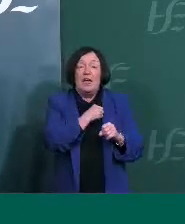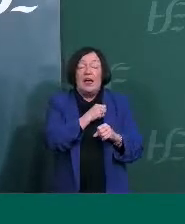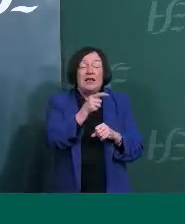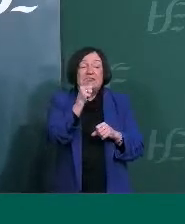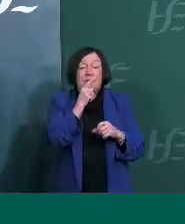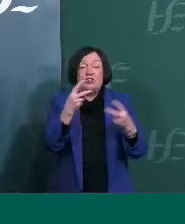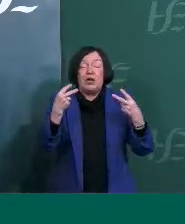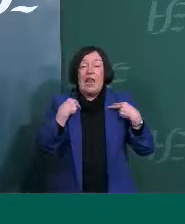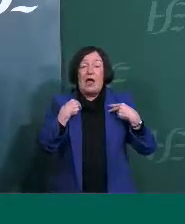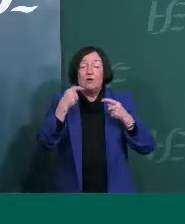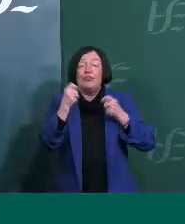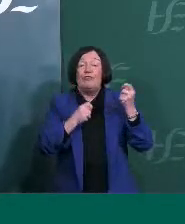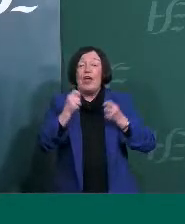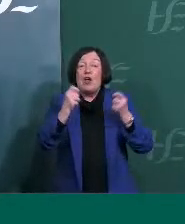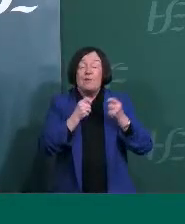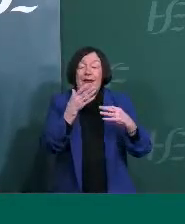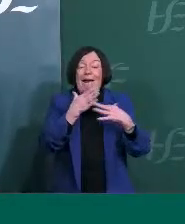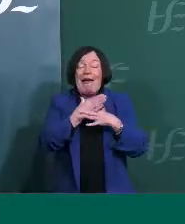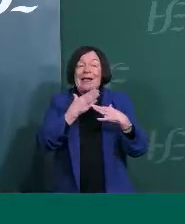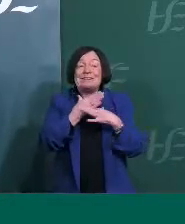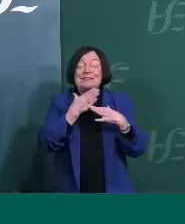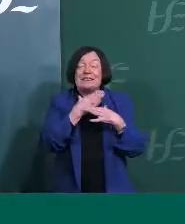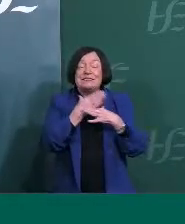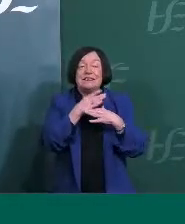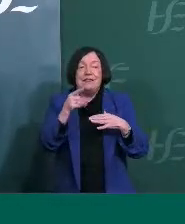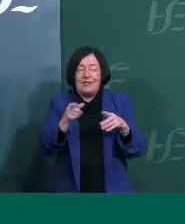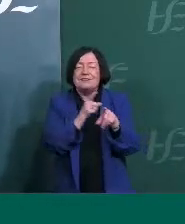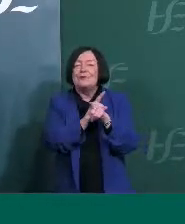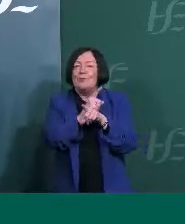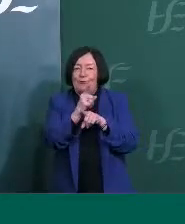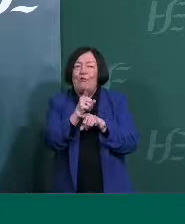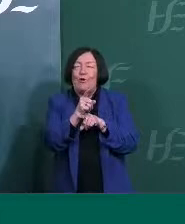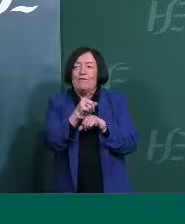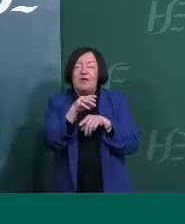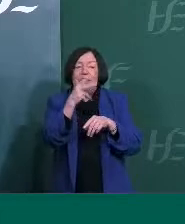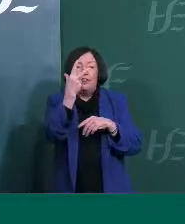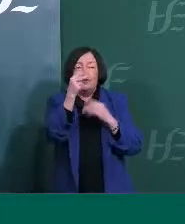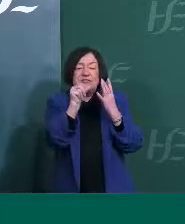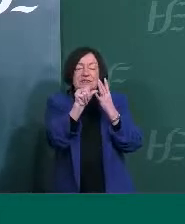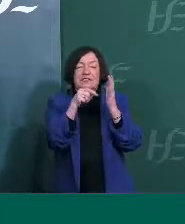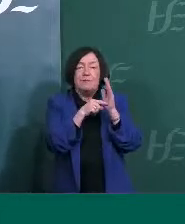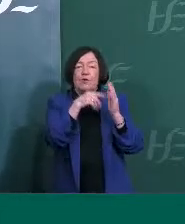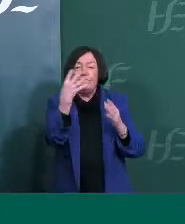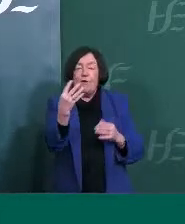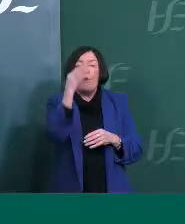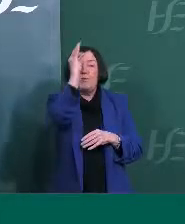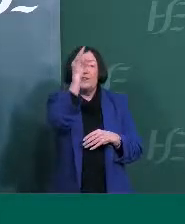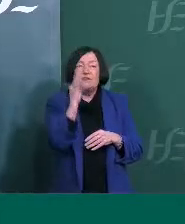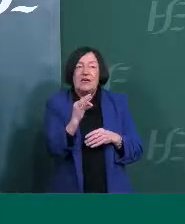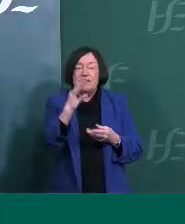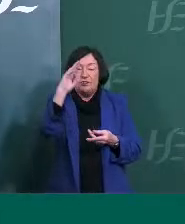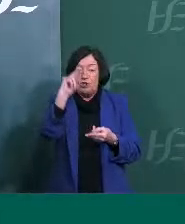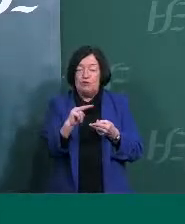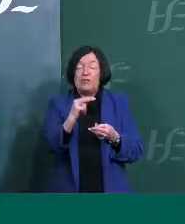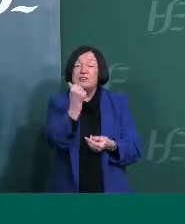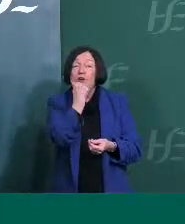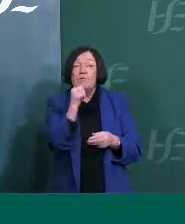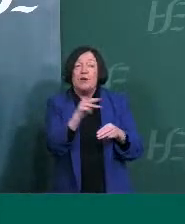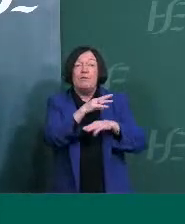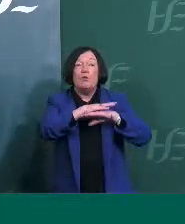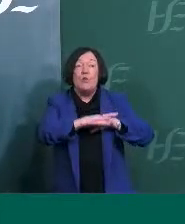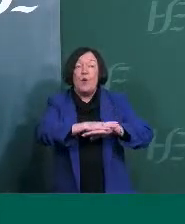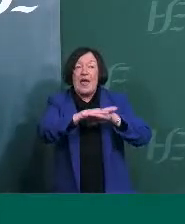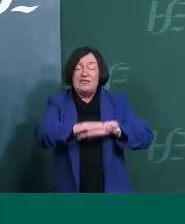and language therapy access, and that has improved. So for people, 36.4% decrease in the numbers of people